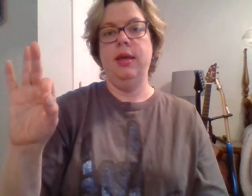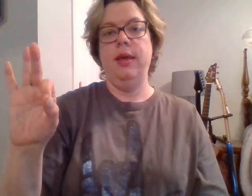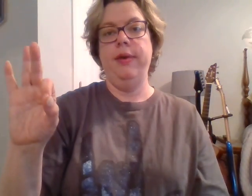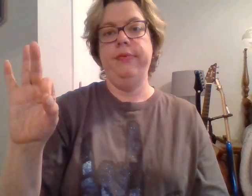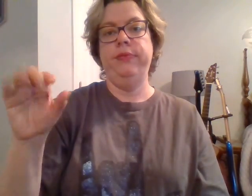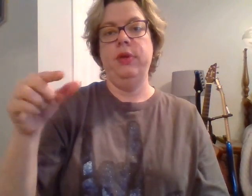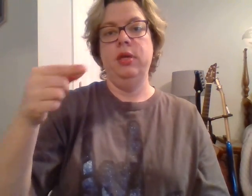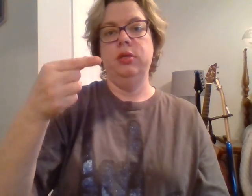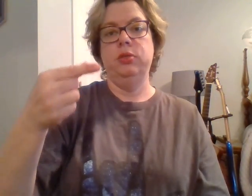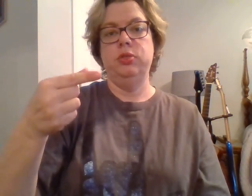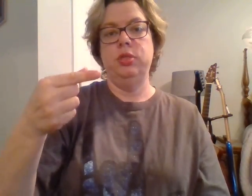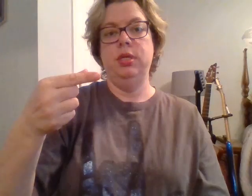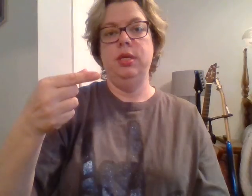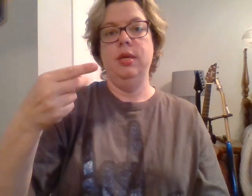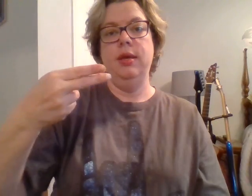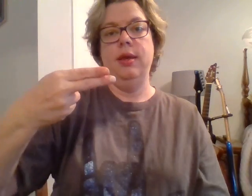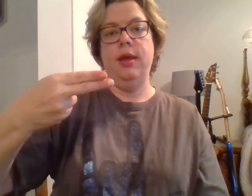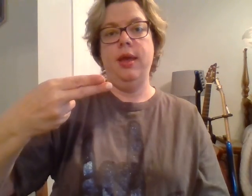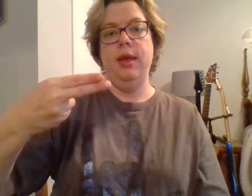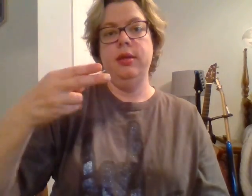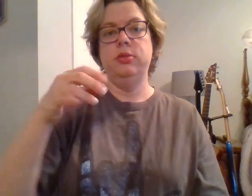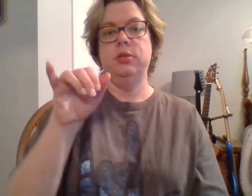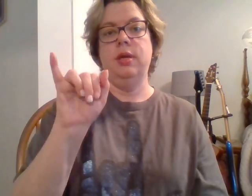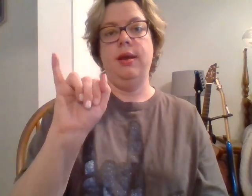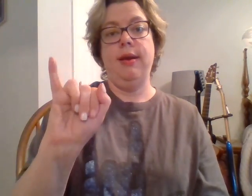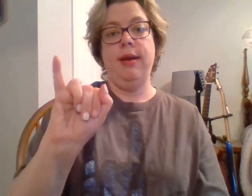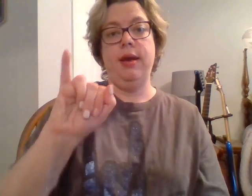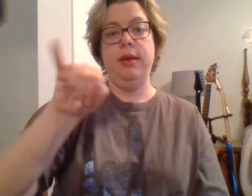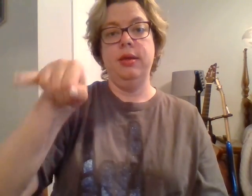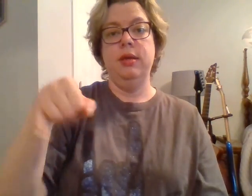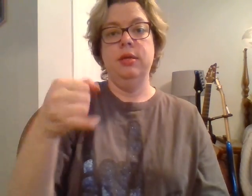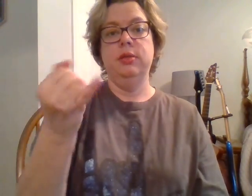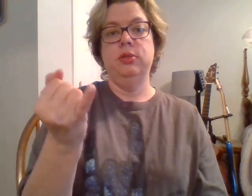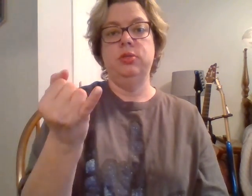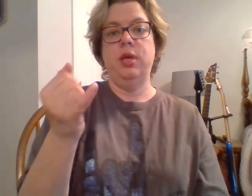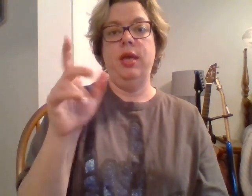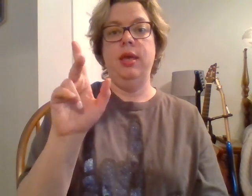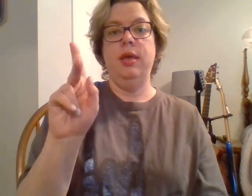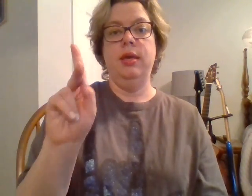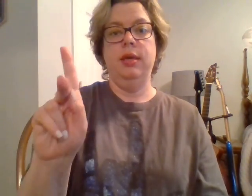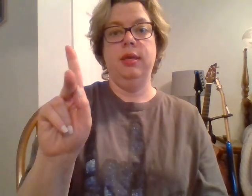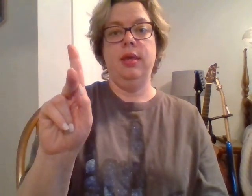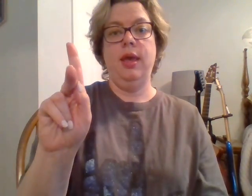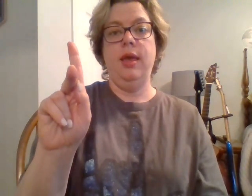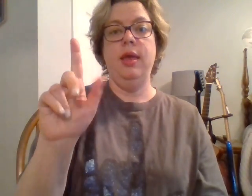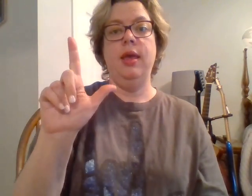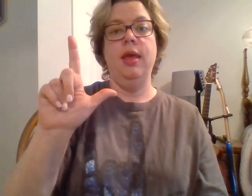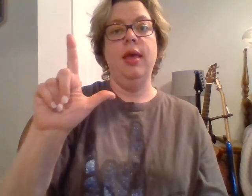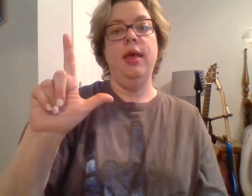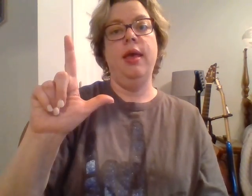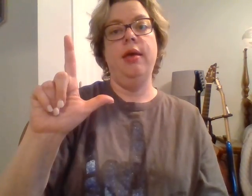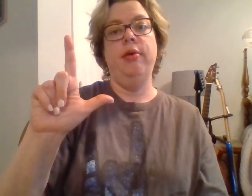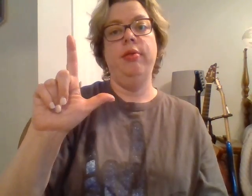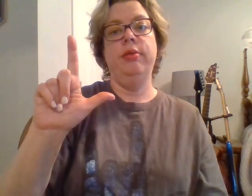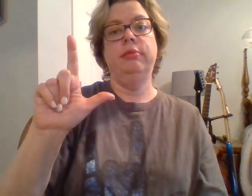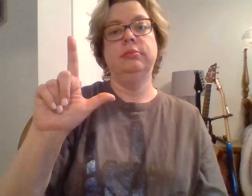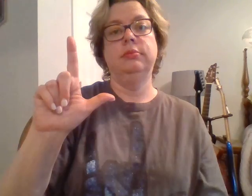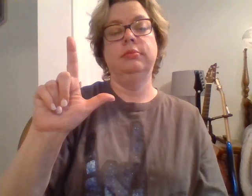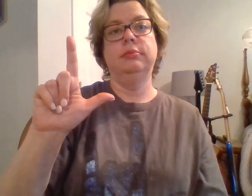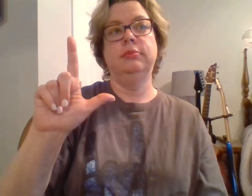F, G, H, I, J, K, L.